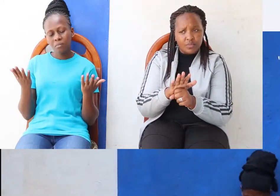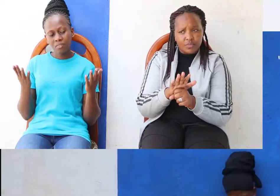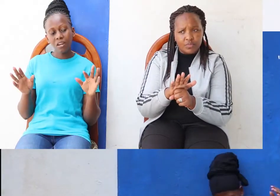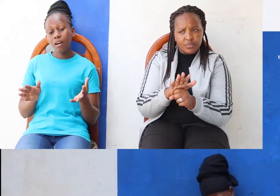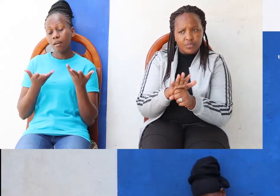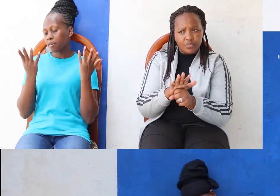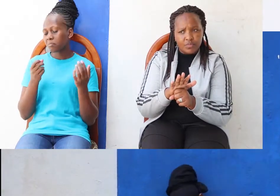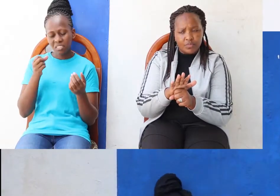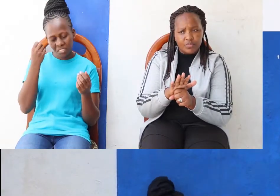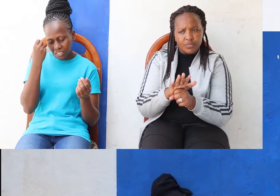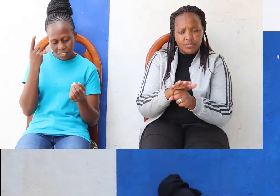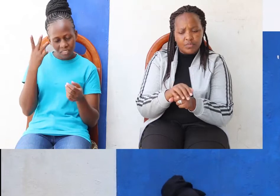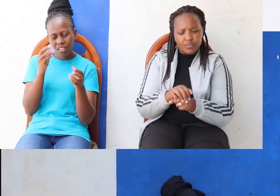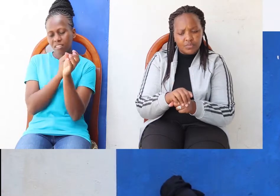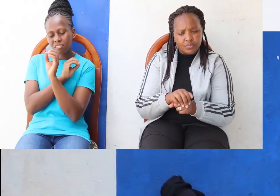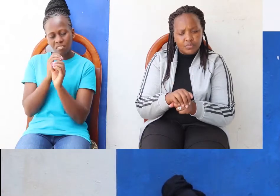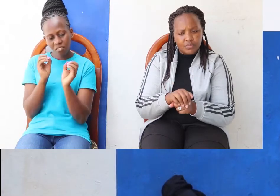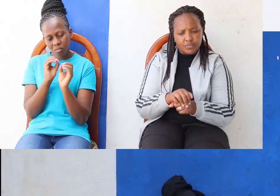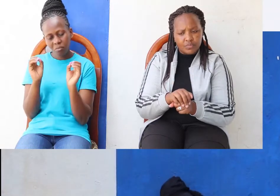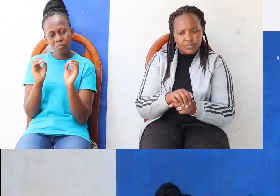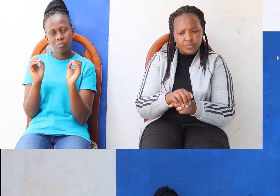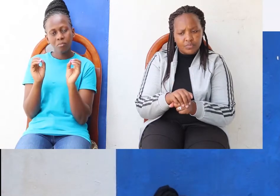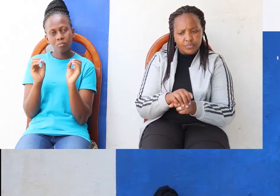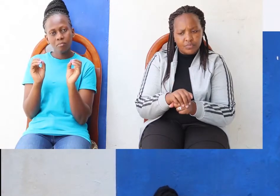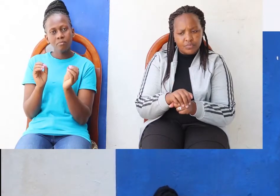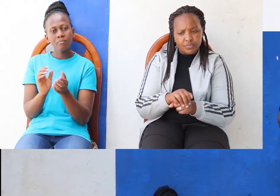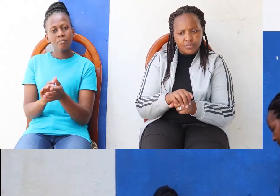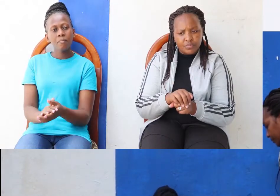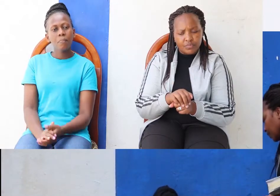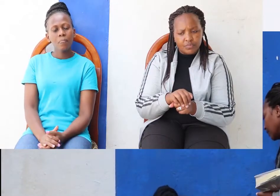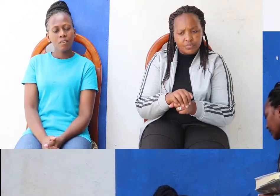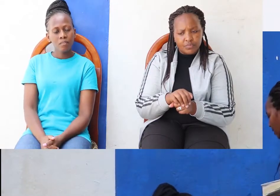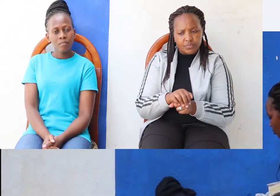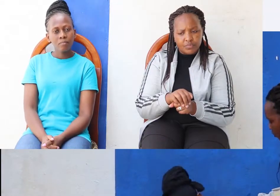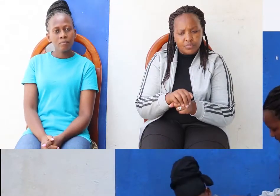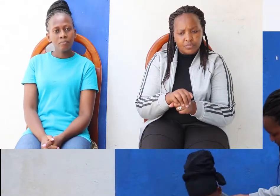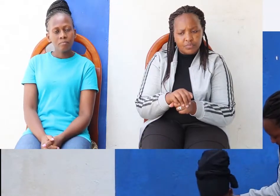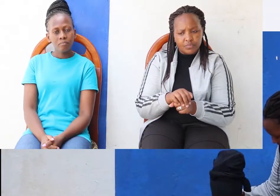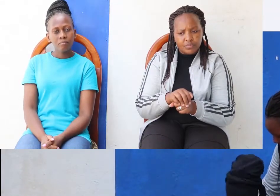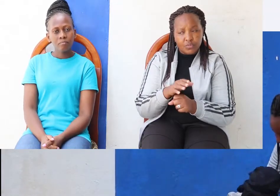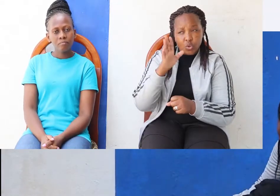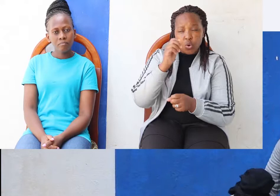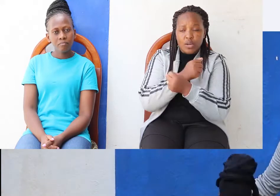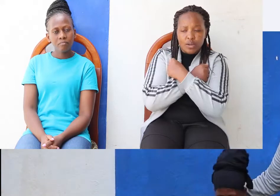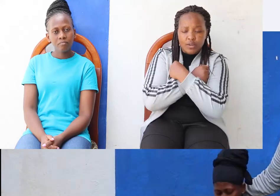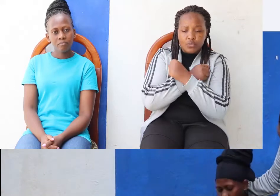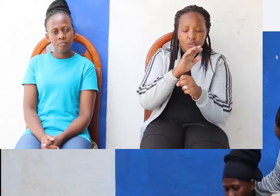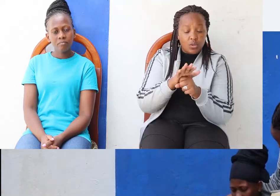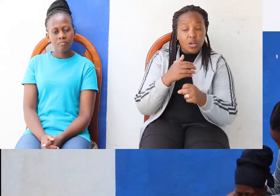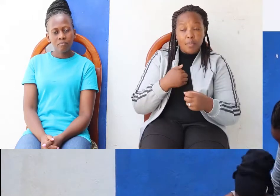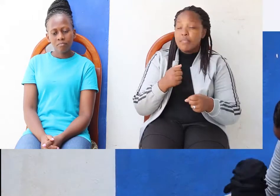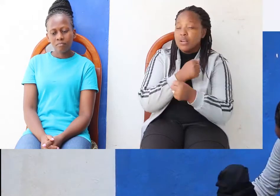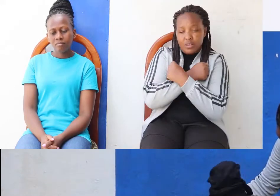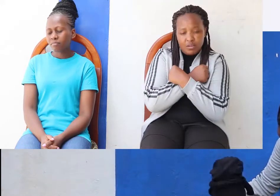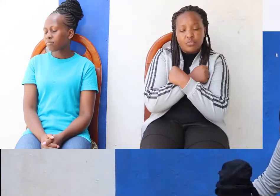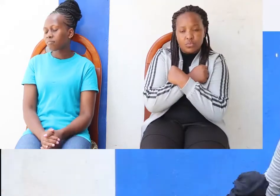Yeah. I don't understand that. Okay, mimi nitakuelezea. Dada yangu Mungu anakupenda sana. Pia mimi nakupenda sana ndio sababu